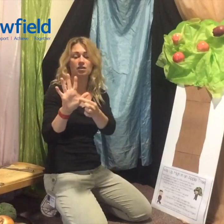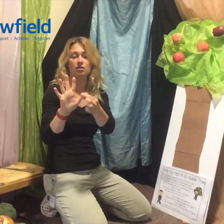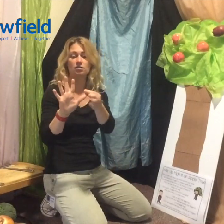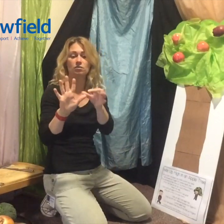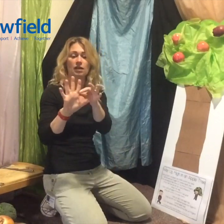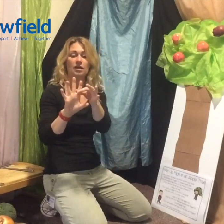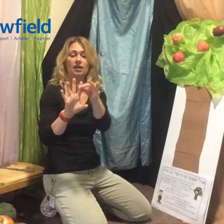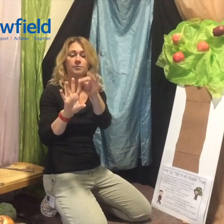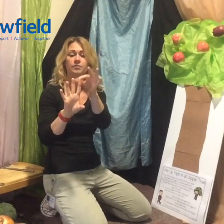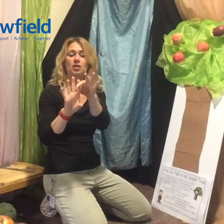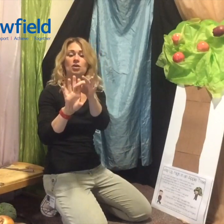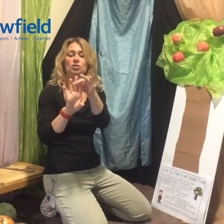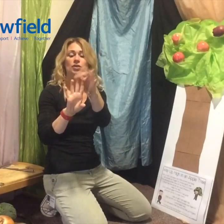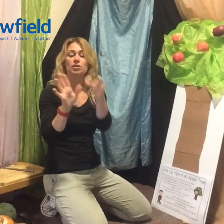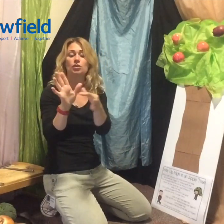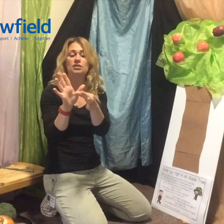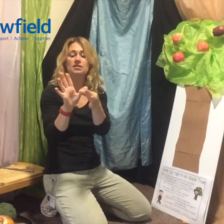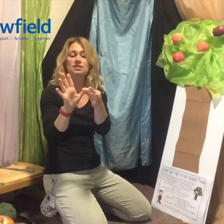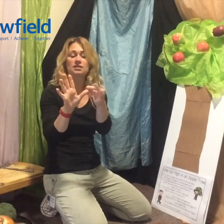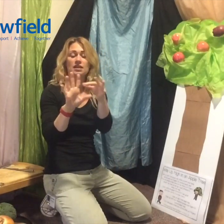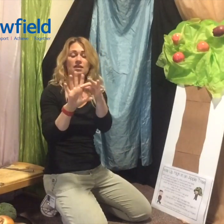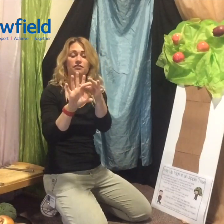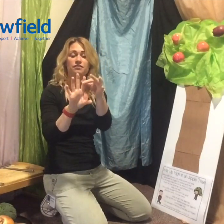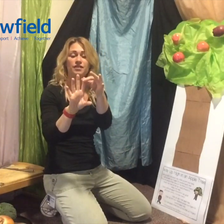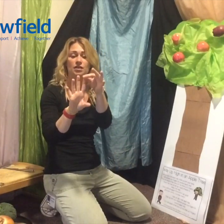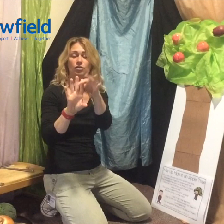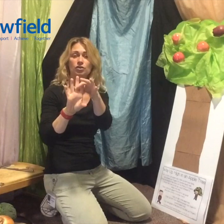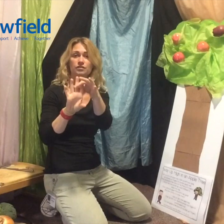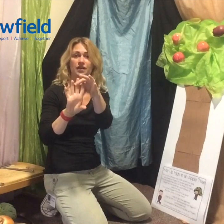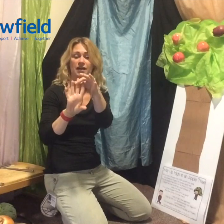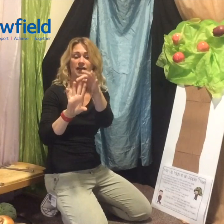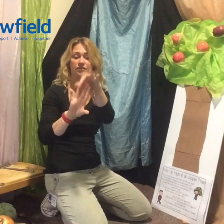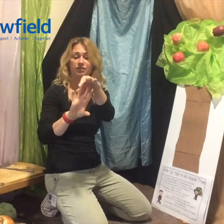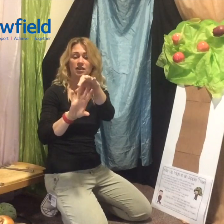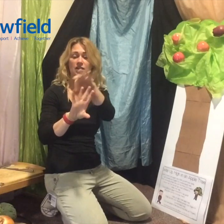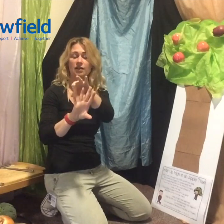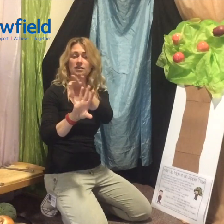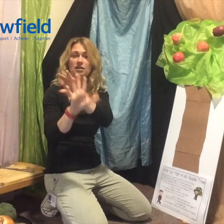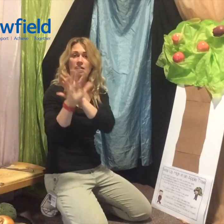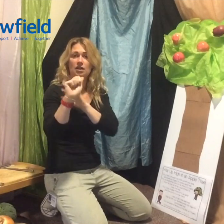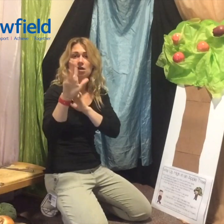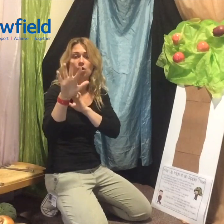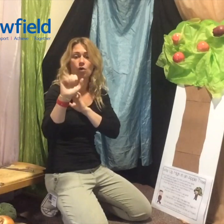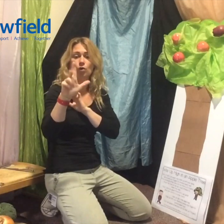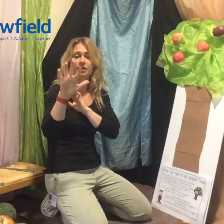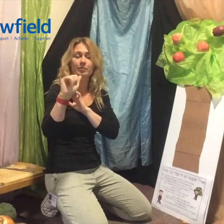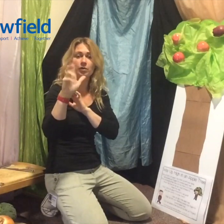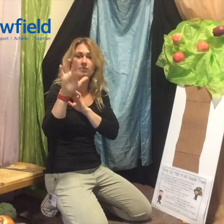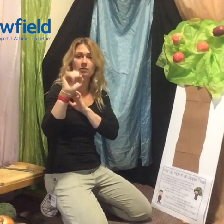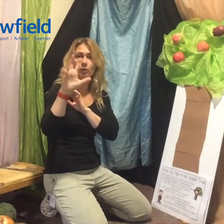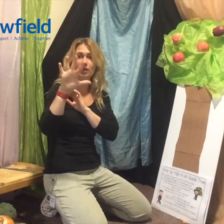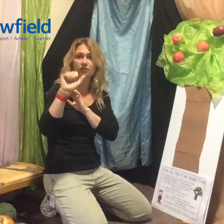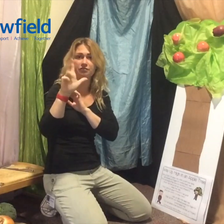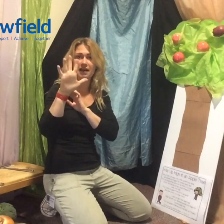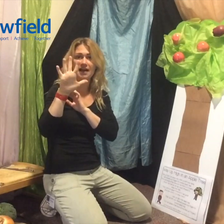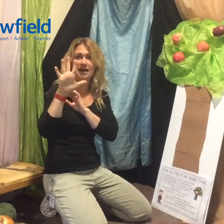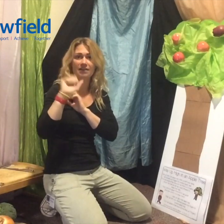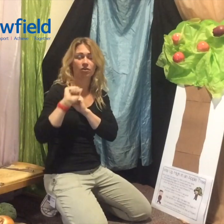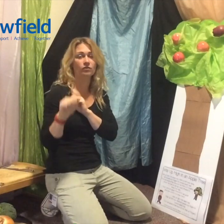fingers, okay? So then you can see and feel those 5 fingers, holding them up, giving them a wiggle, 5, and obviously